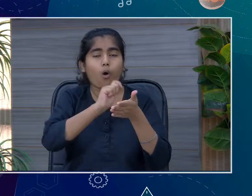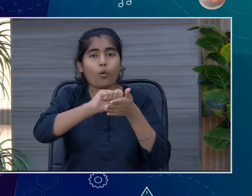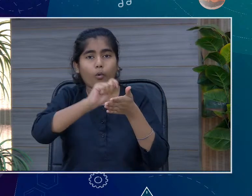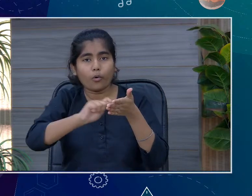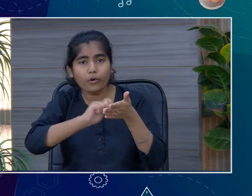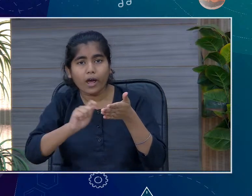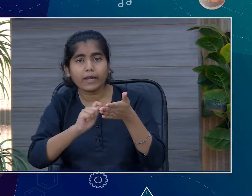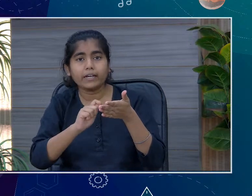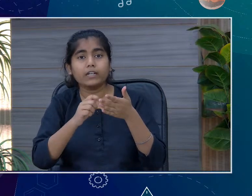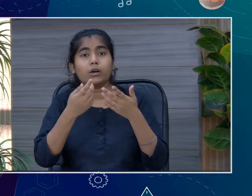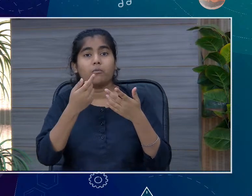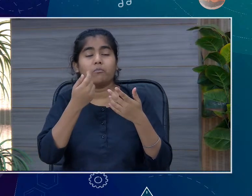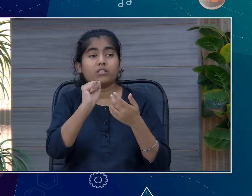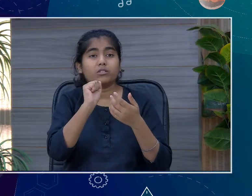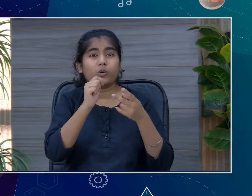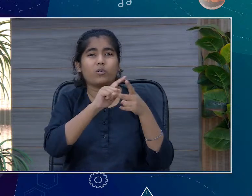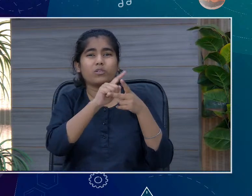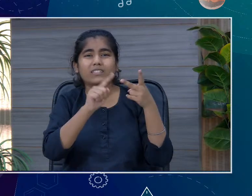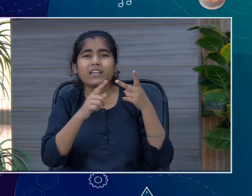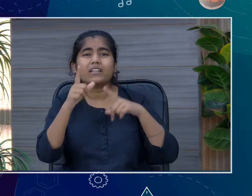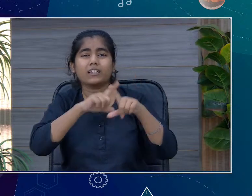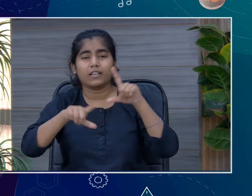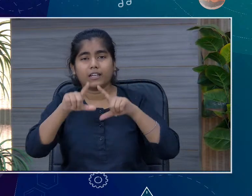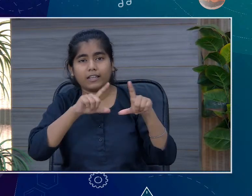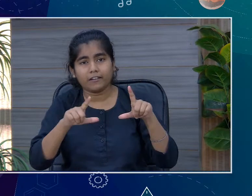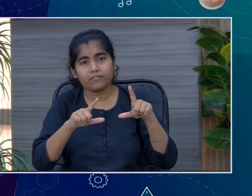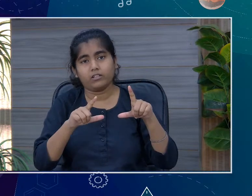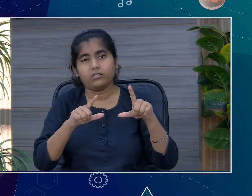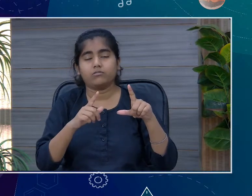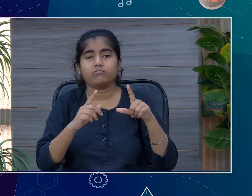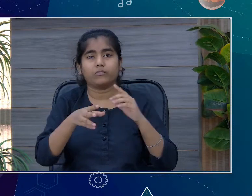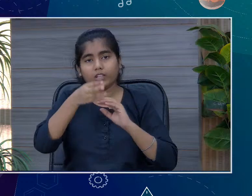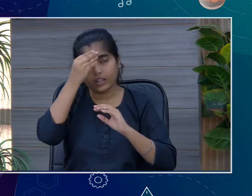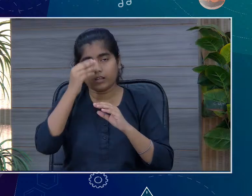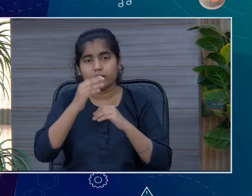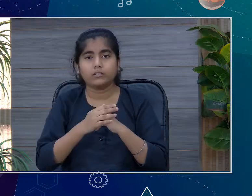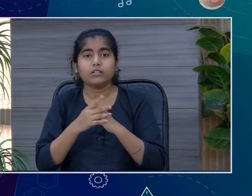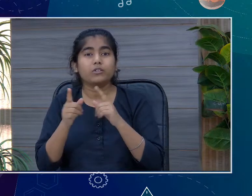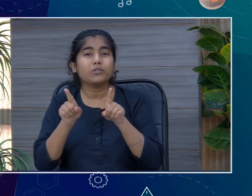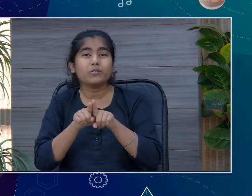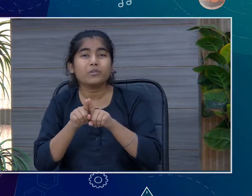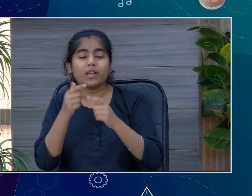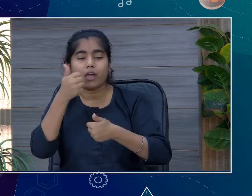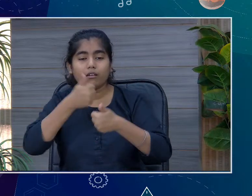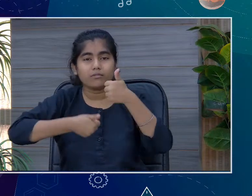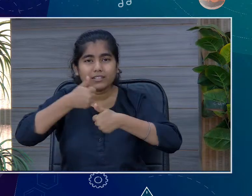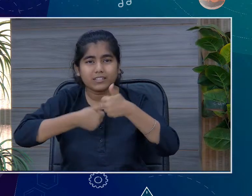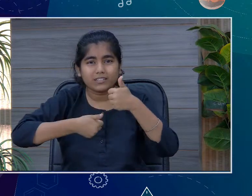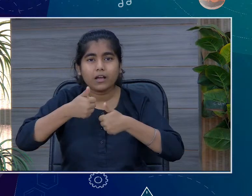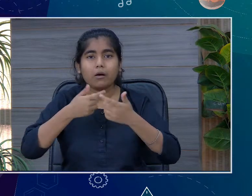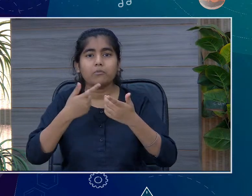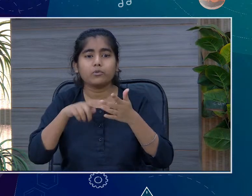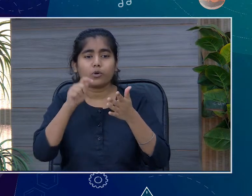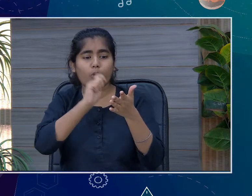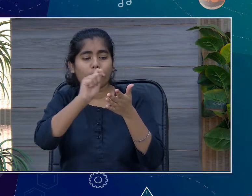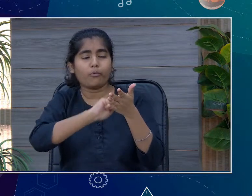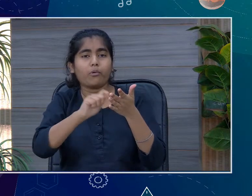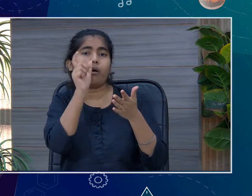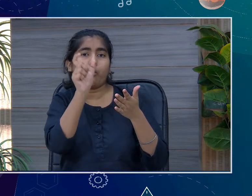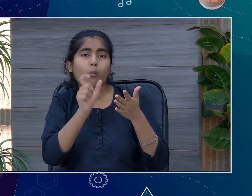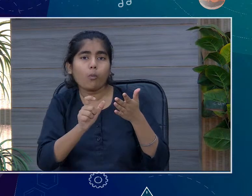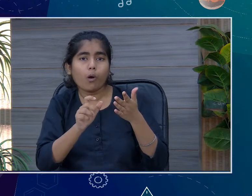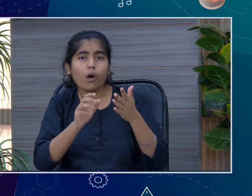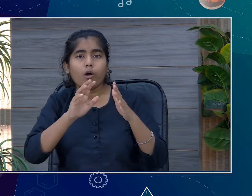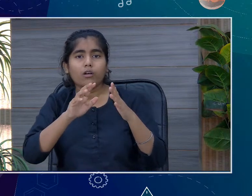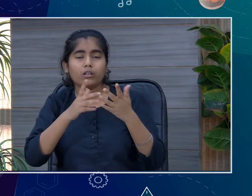the second language. So because they are assessed in academic exams, they are assessed through the written word, how